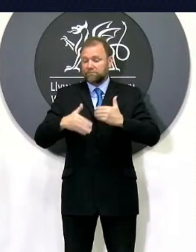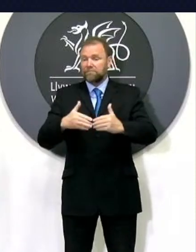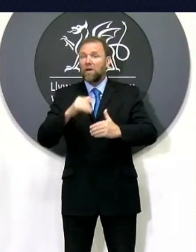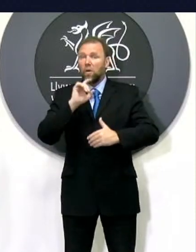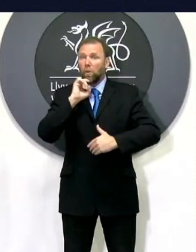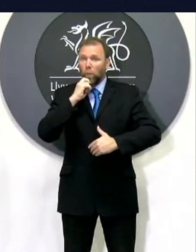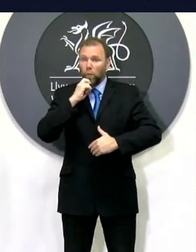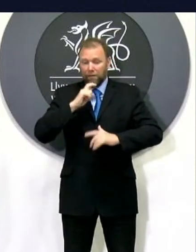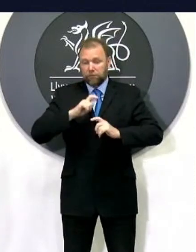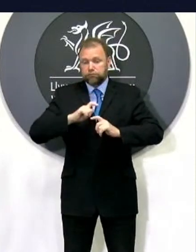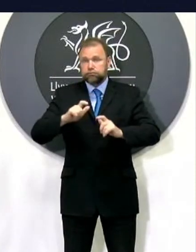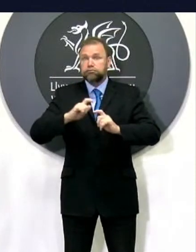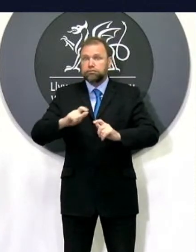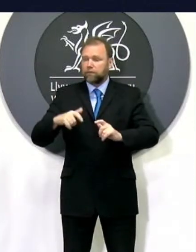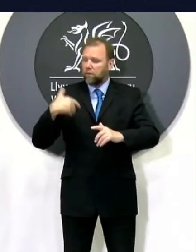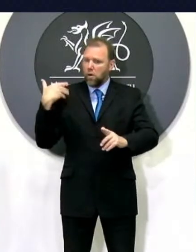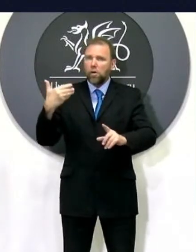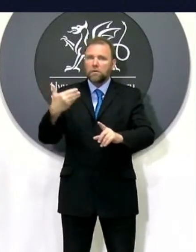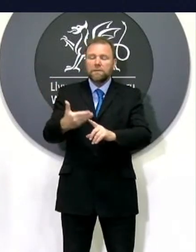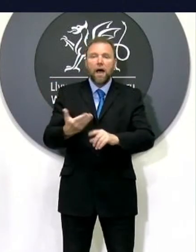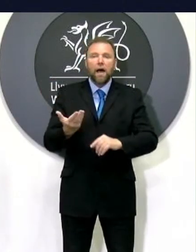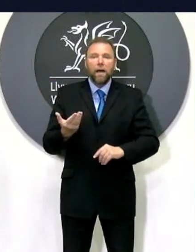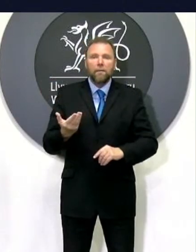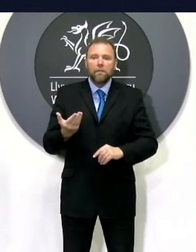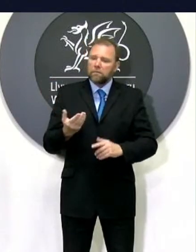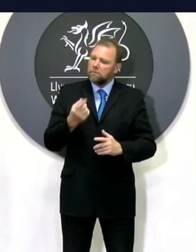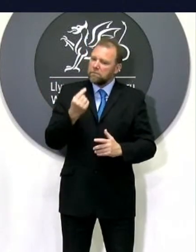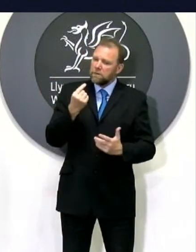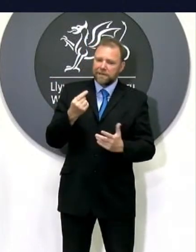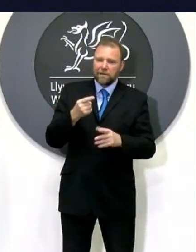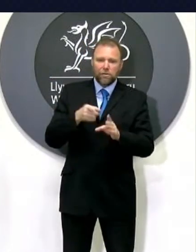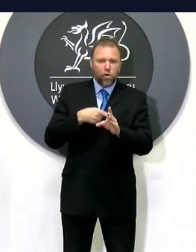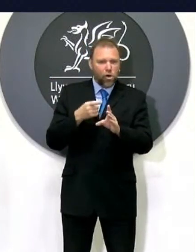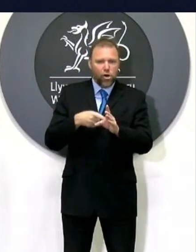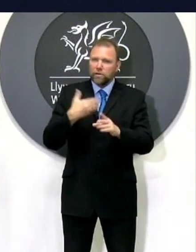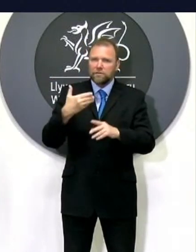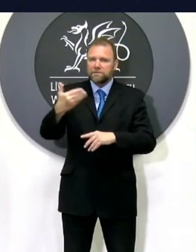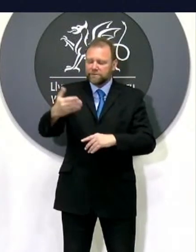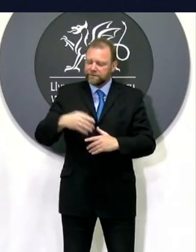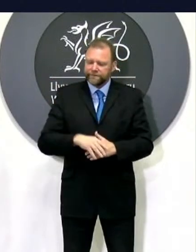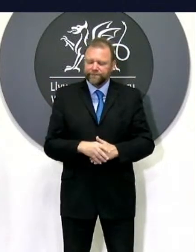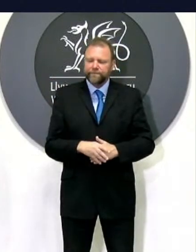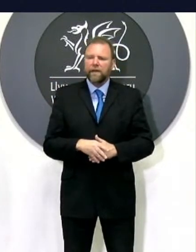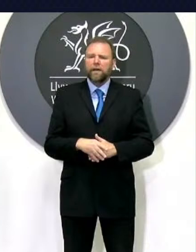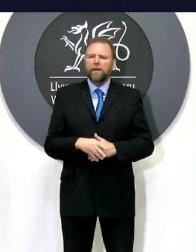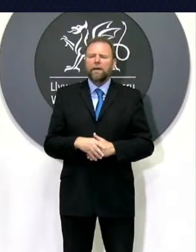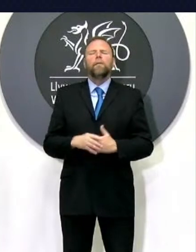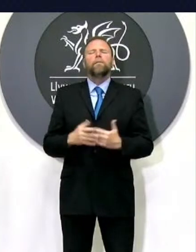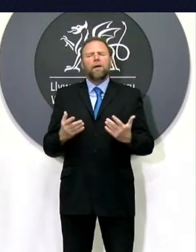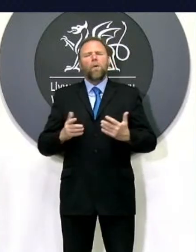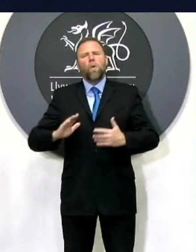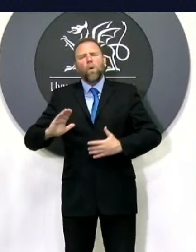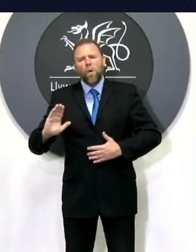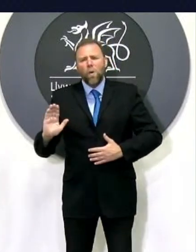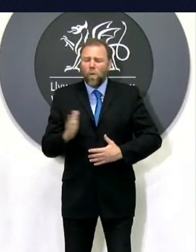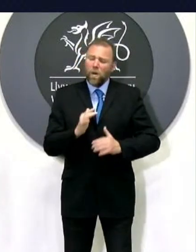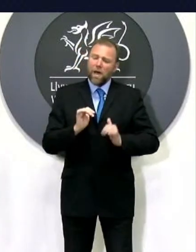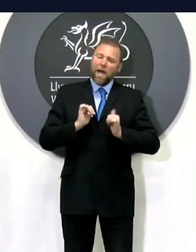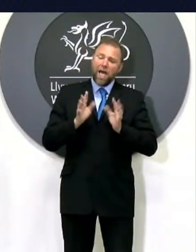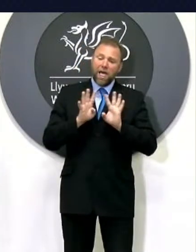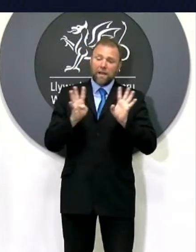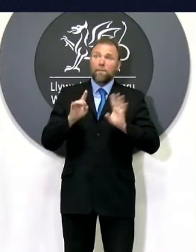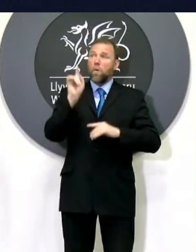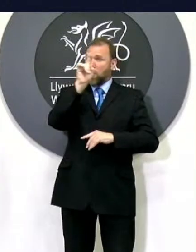time, probably years, into the future. However, all the health boards are